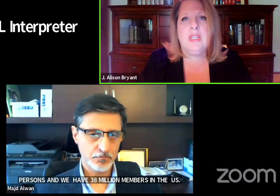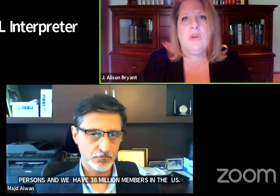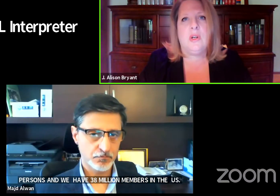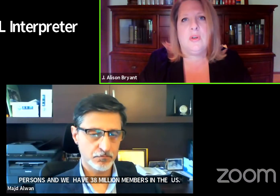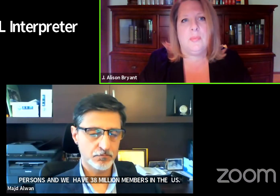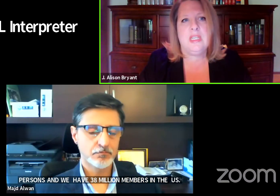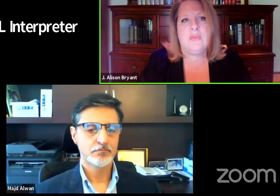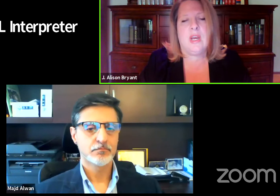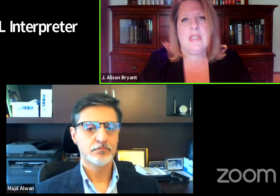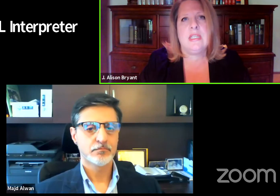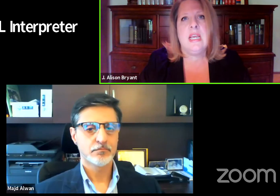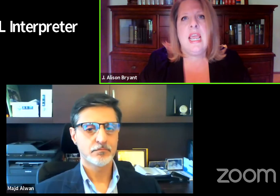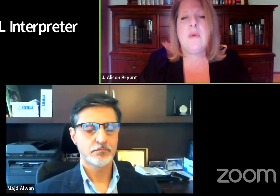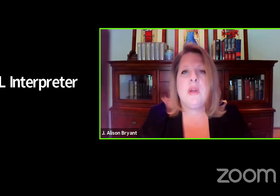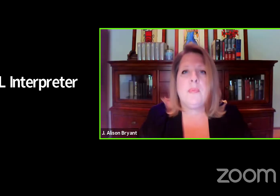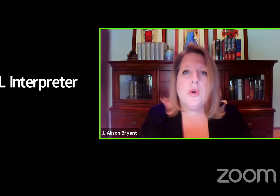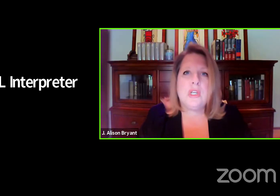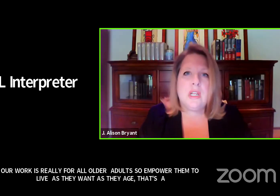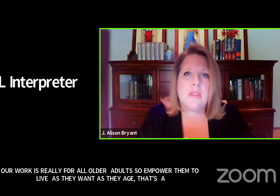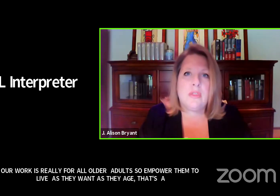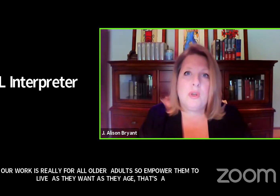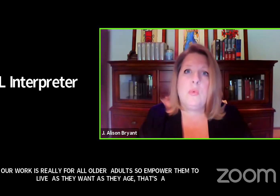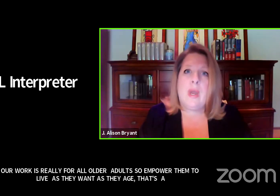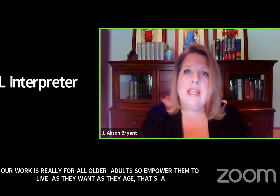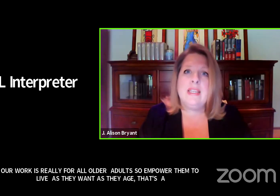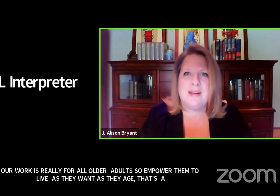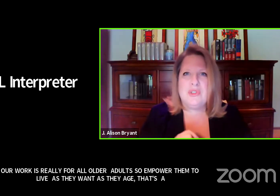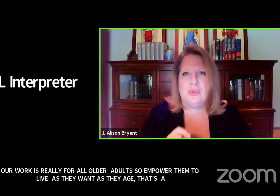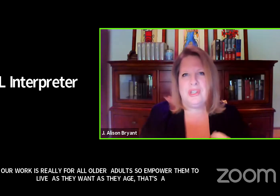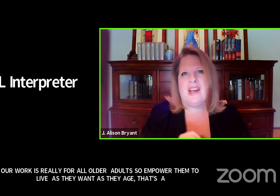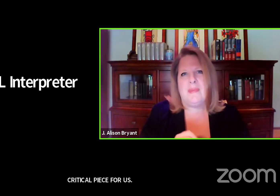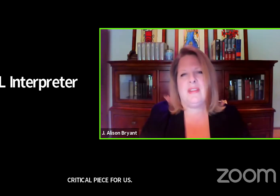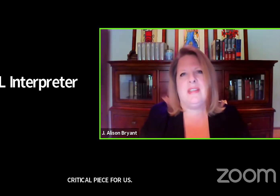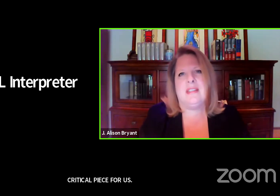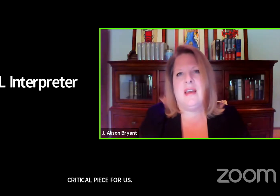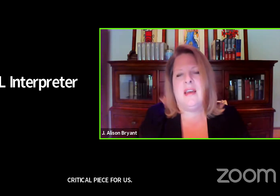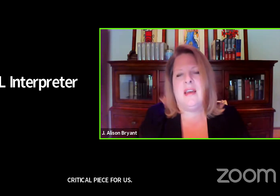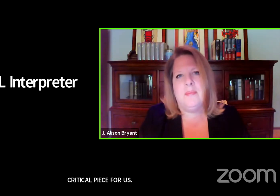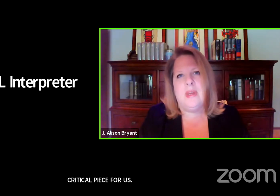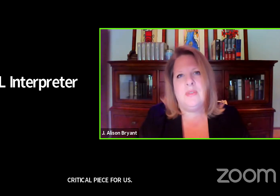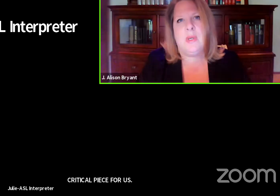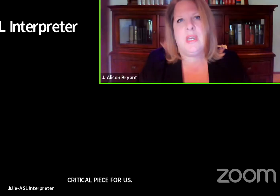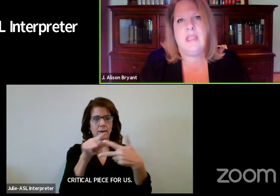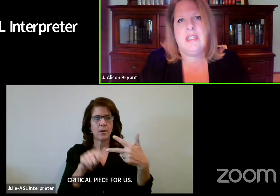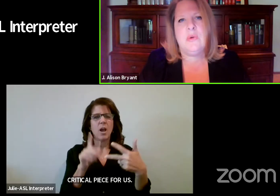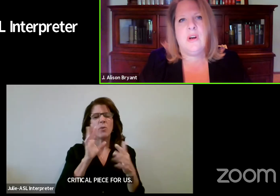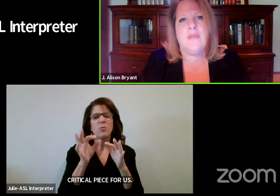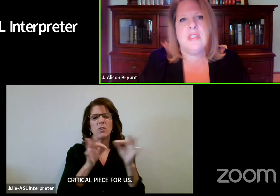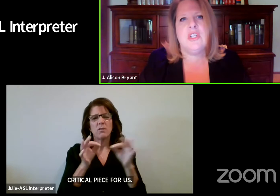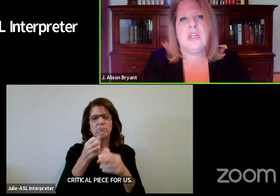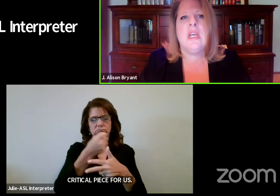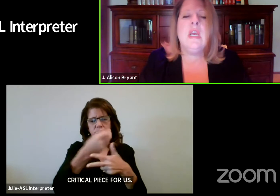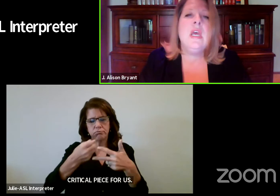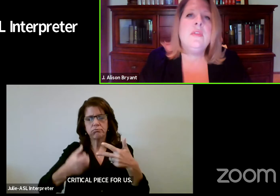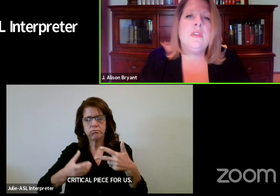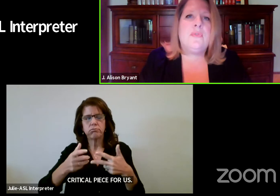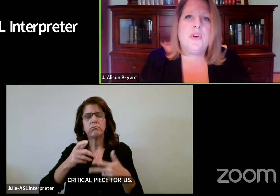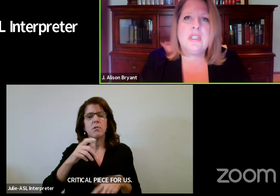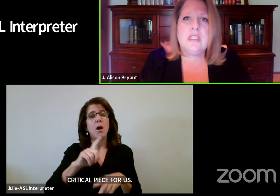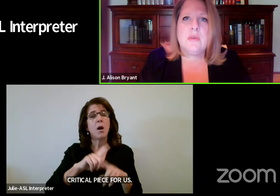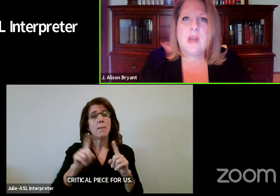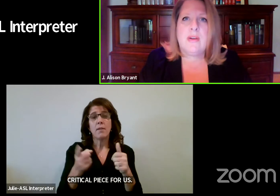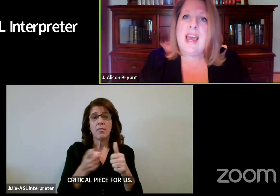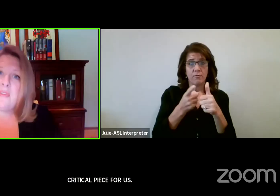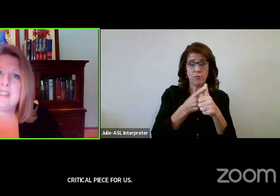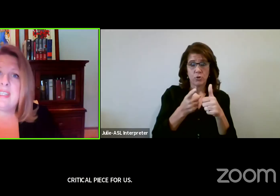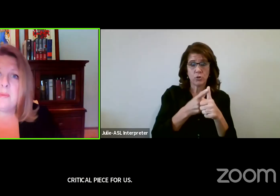it's a really critical piece for us. And we approach it in three ways, and I'm sure we'll talk about this as we continue our conversation. The first